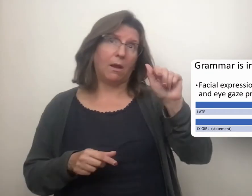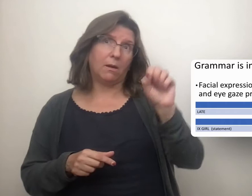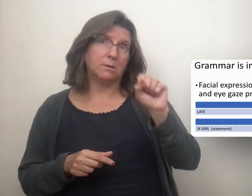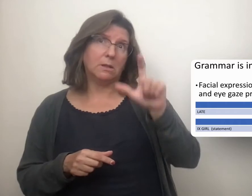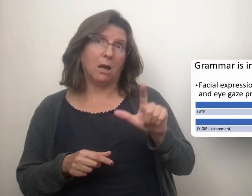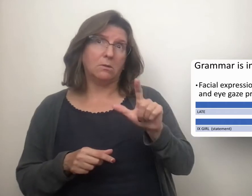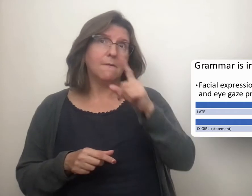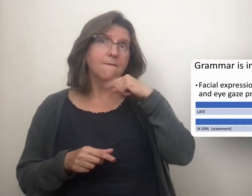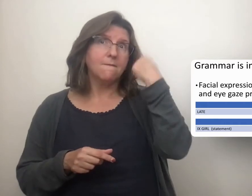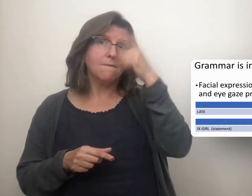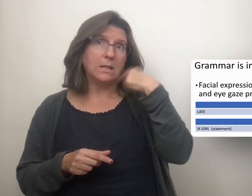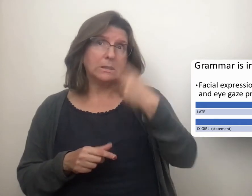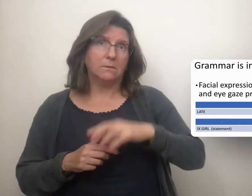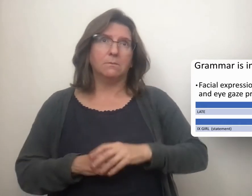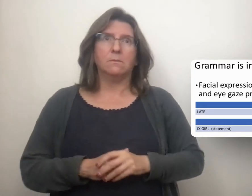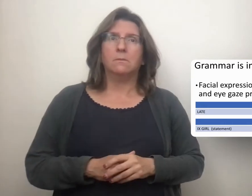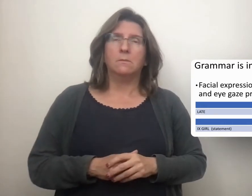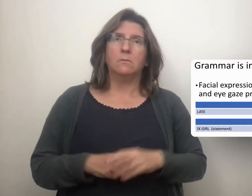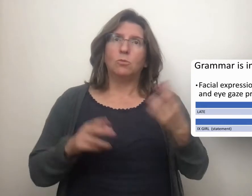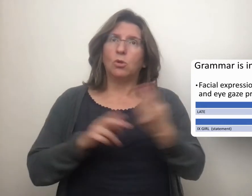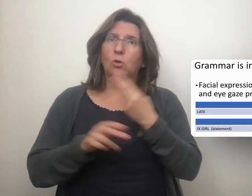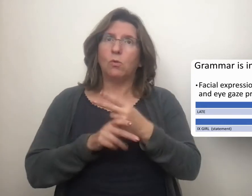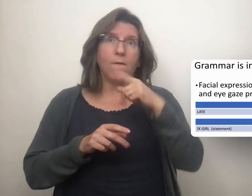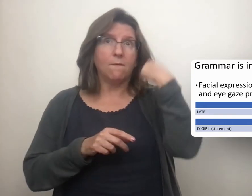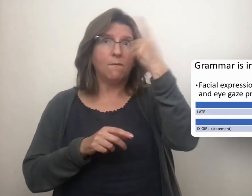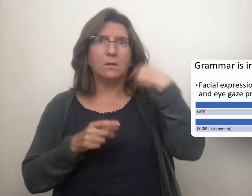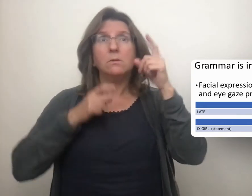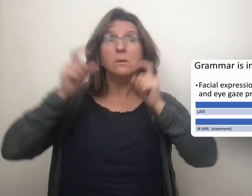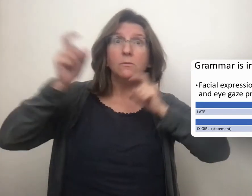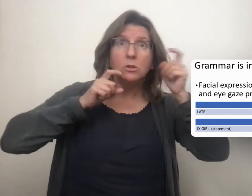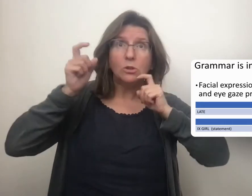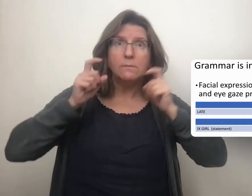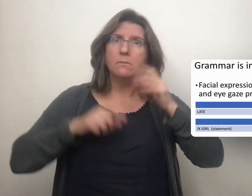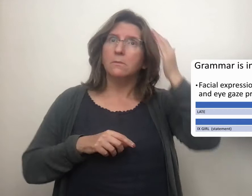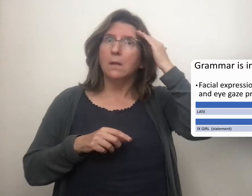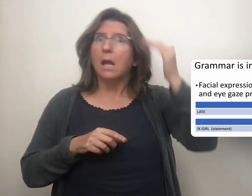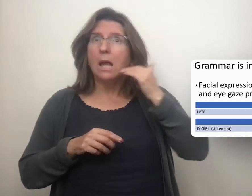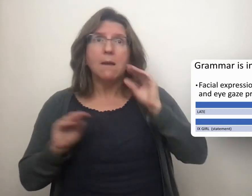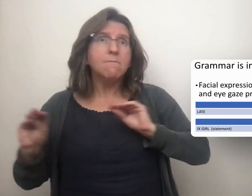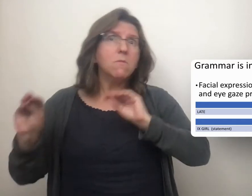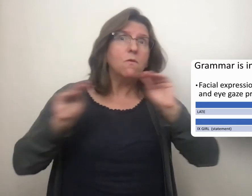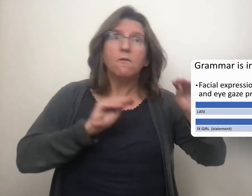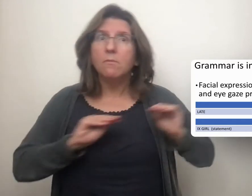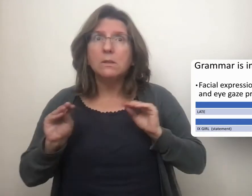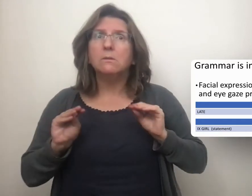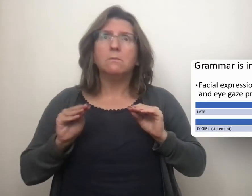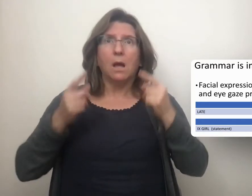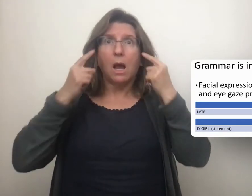As mentioned earlier, ASL shows grammatical features through the face and head. Expressions, head